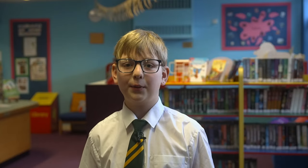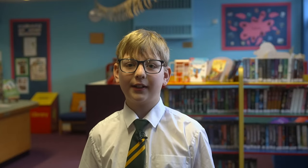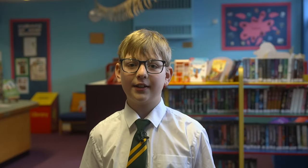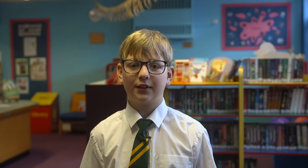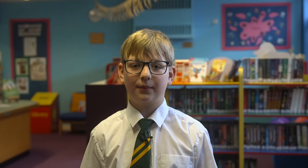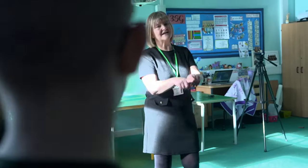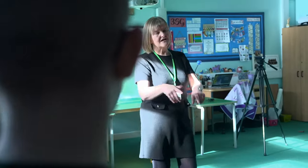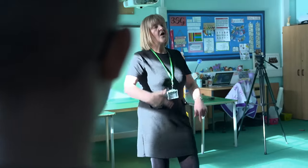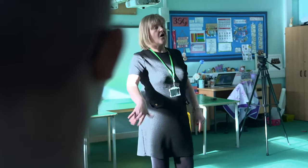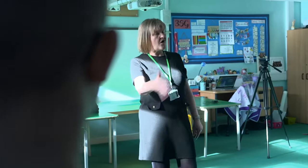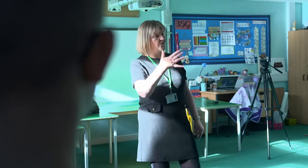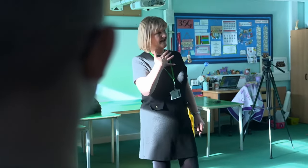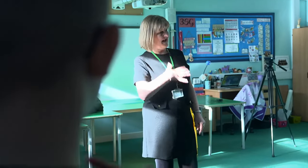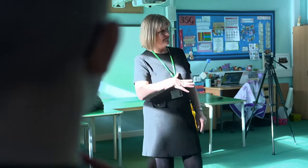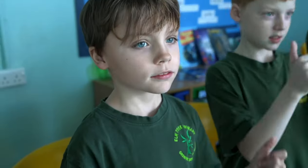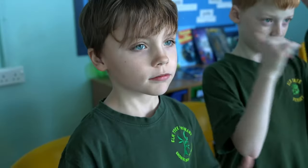I can communicate to them.